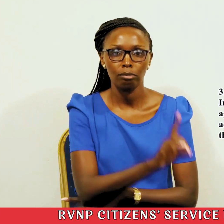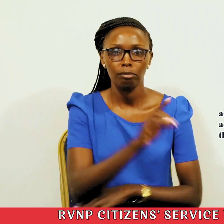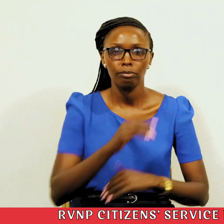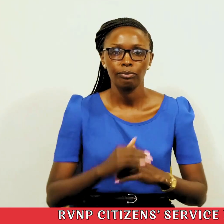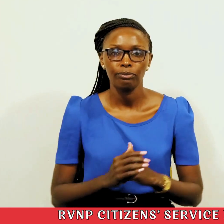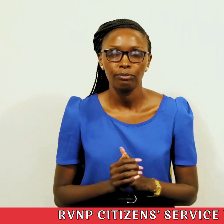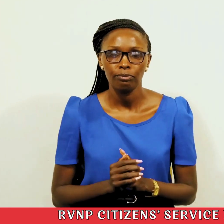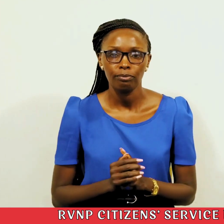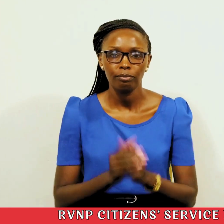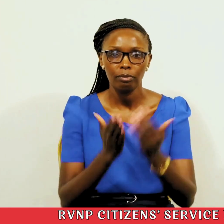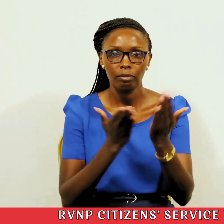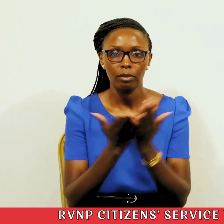Service: